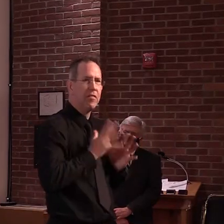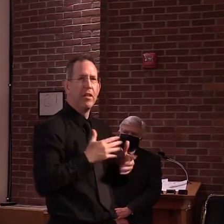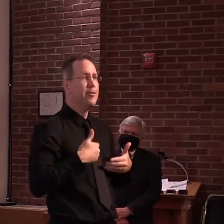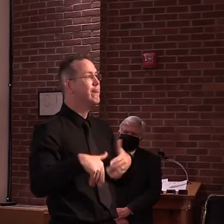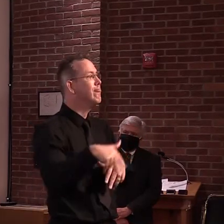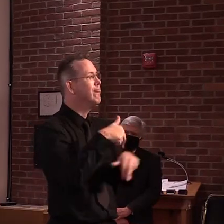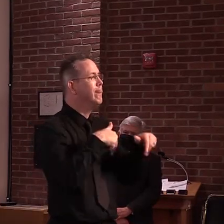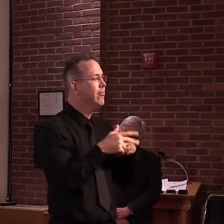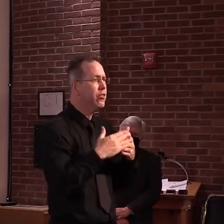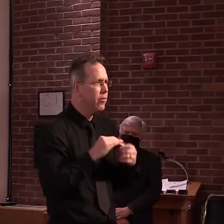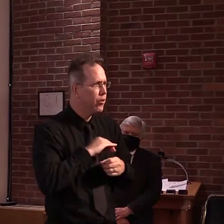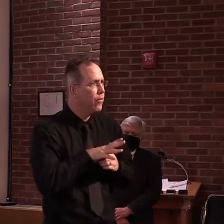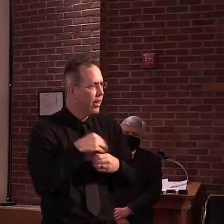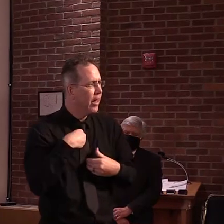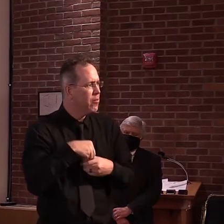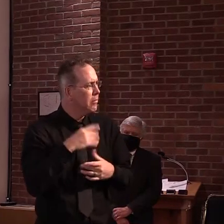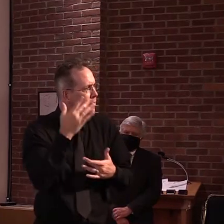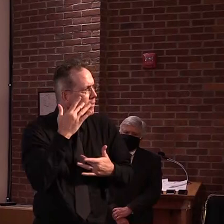Thank you very much.